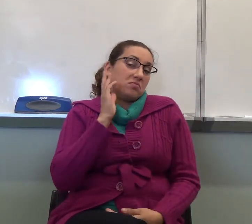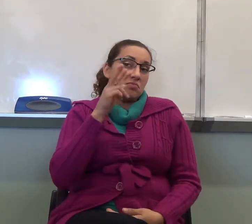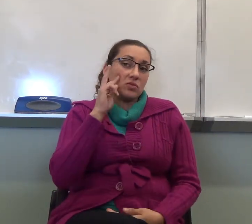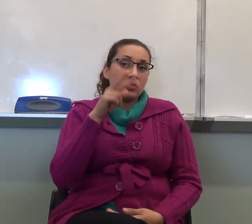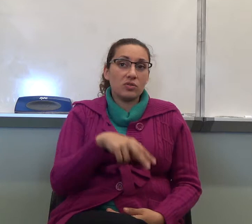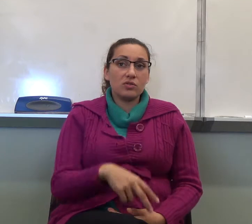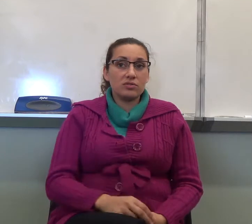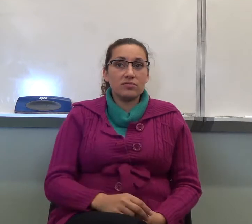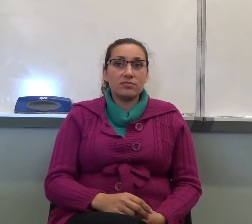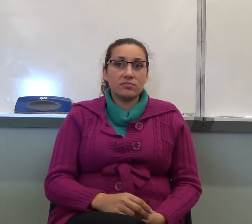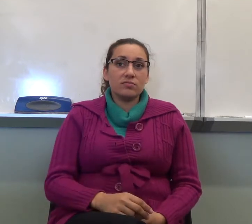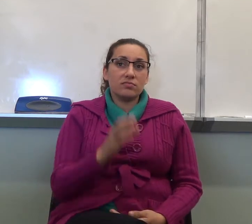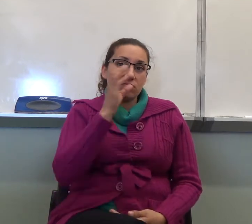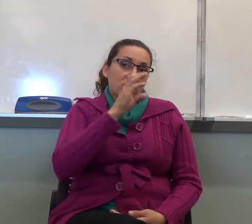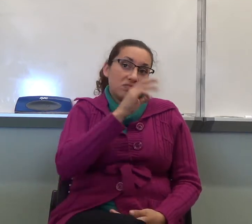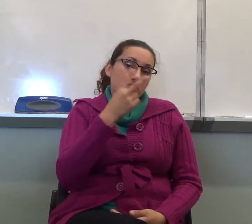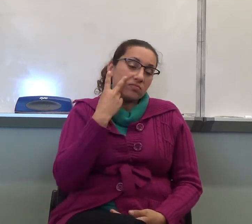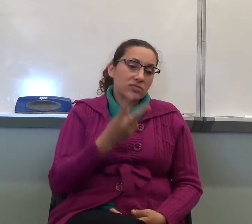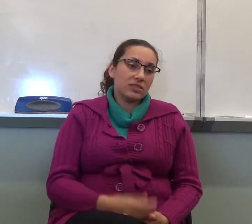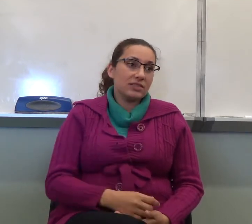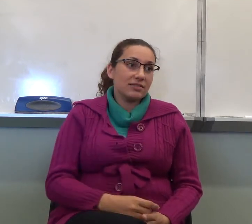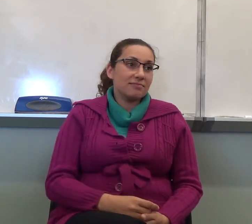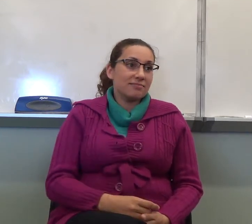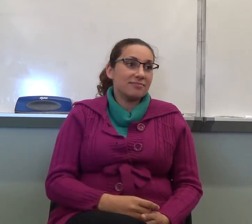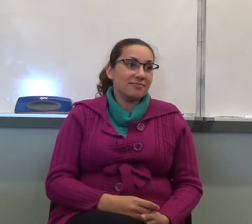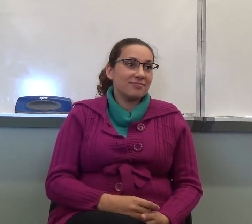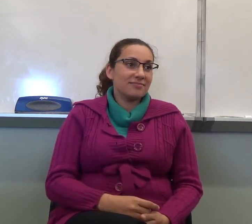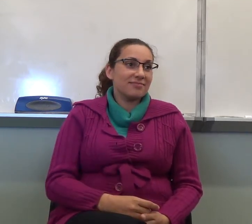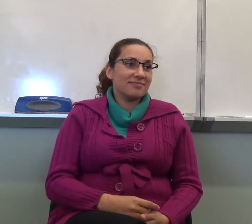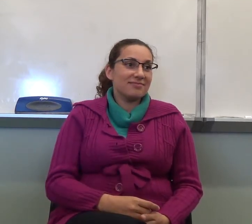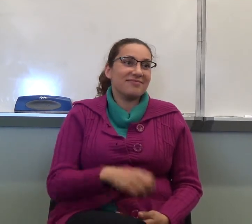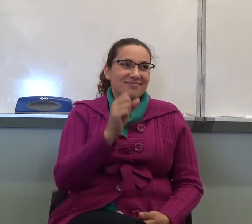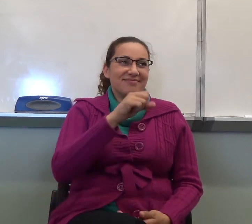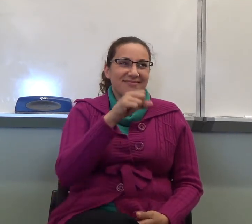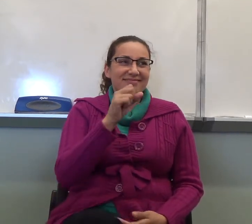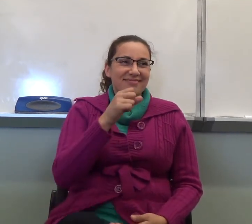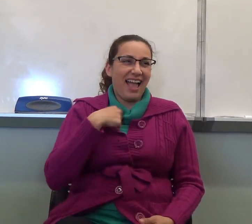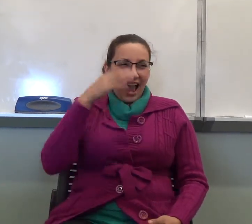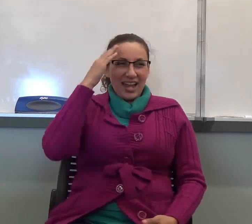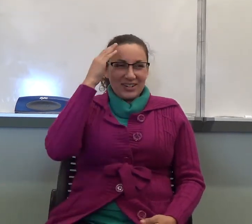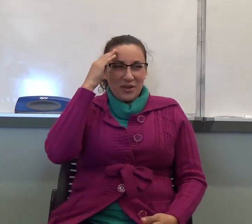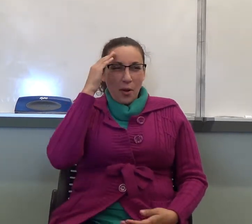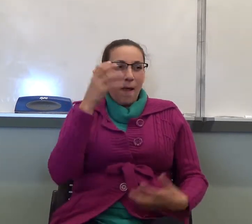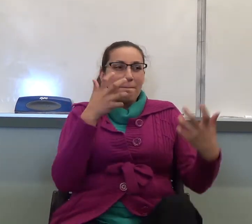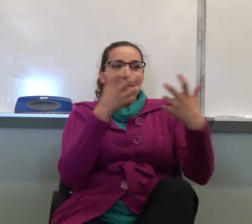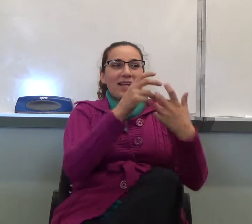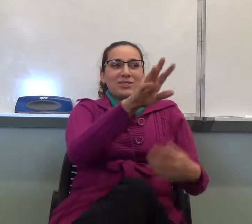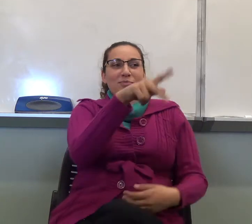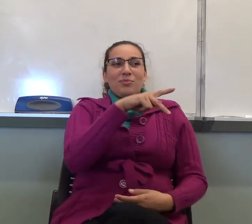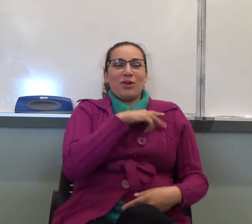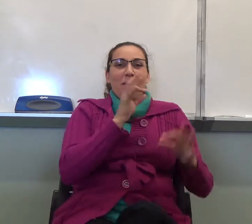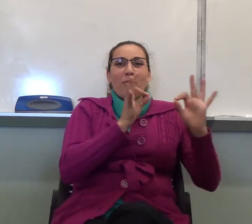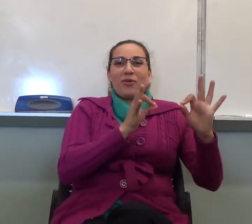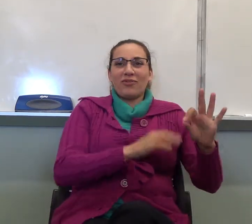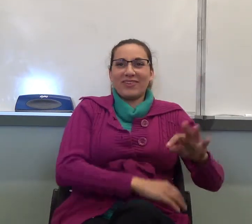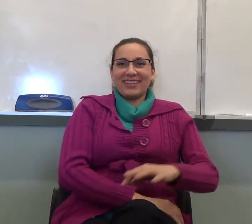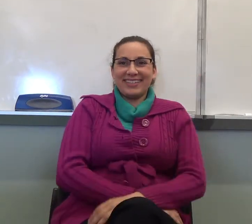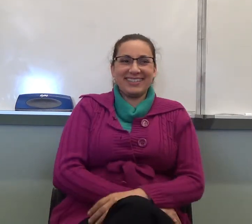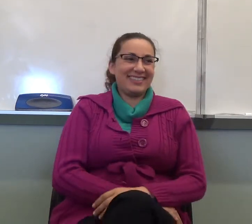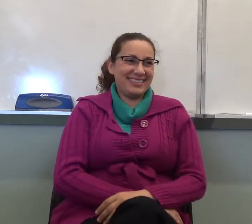So if we're talking about, let's say, -3 and 3, the absolute value of that we just found out is 3, and the